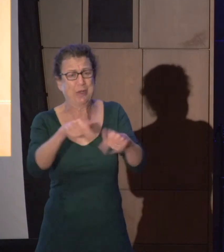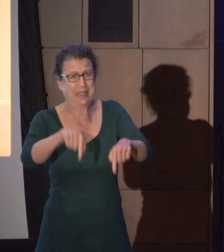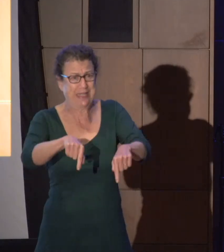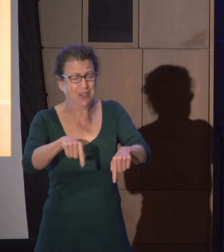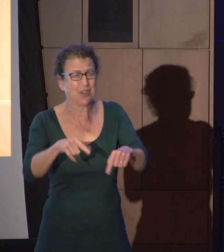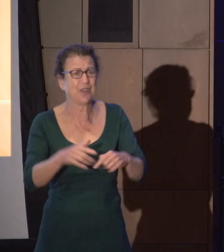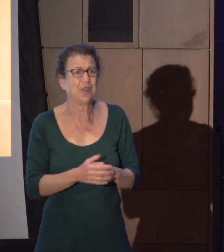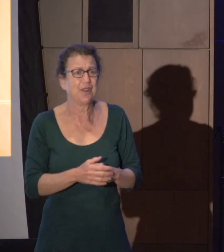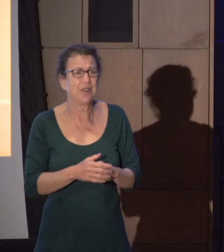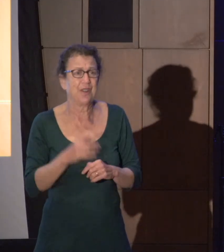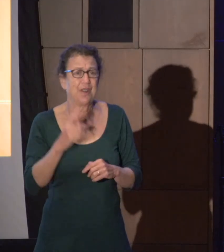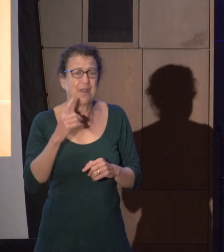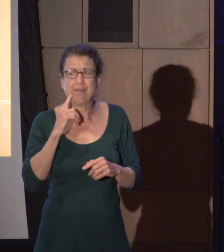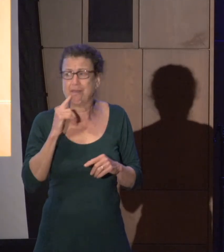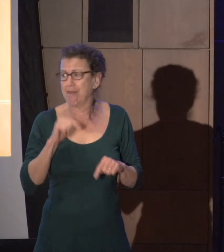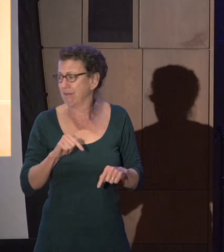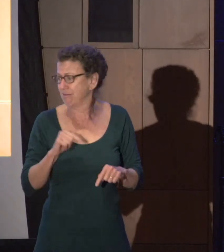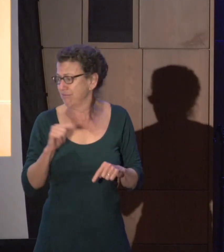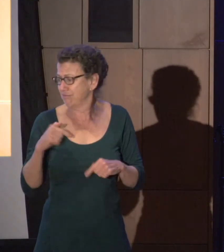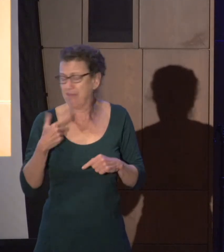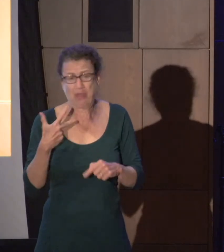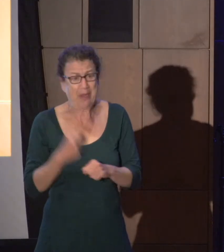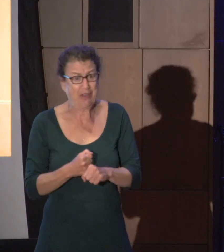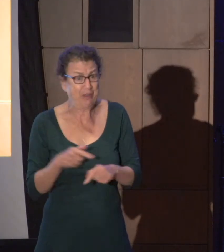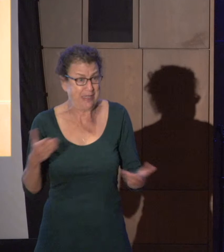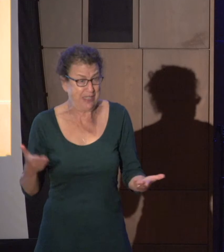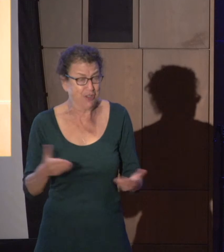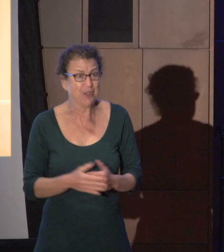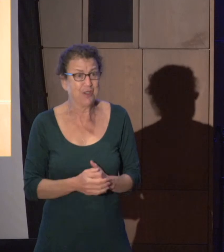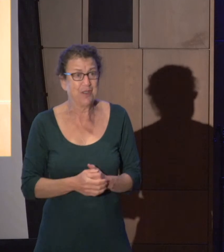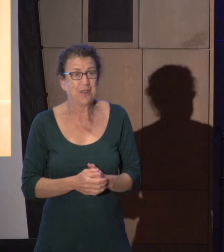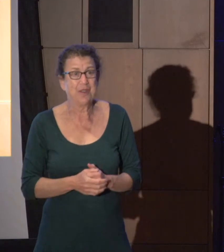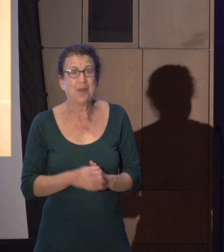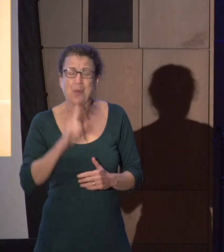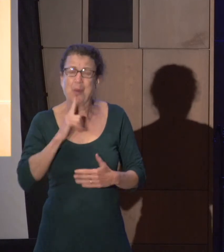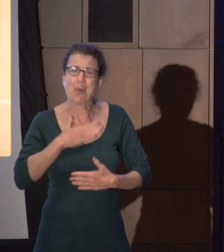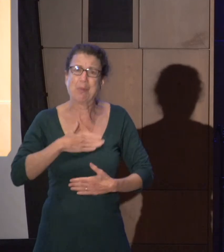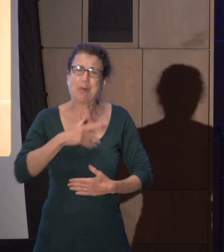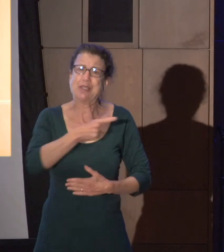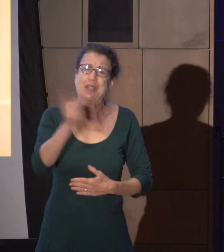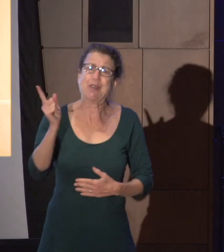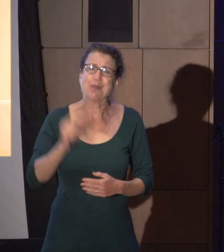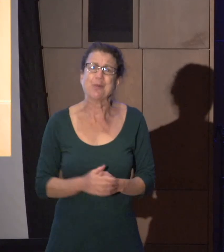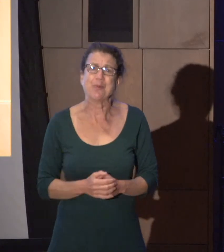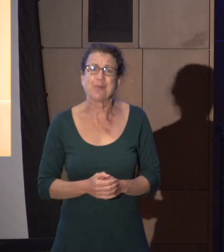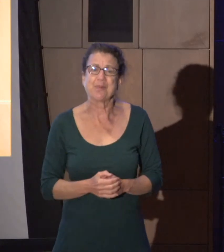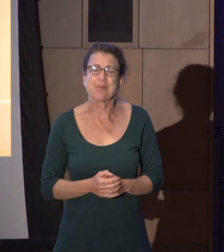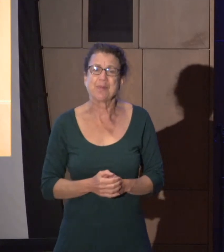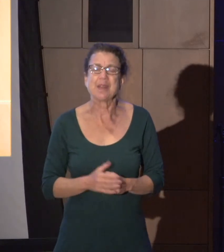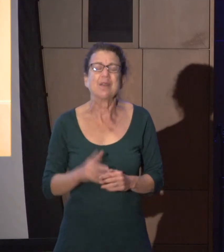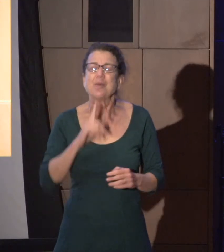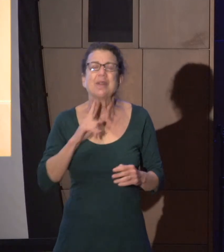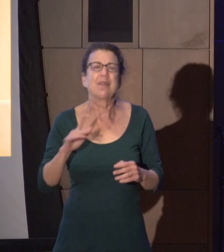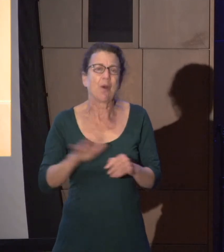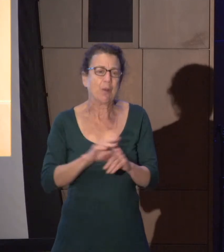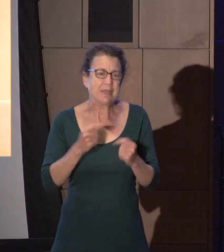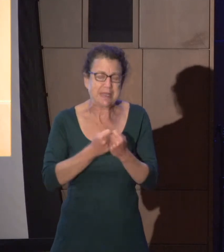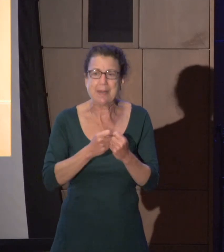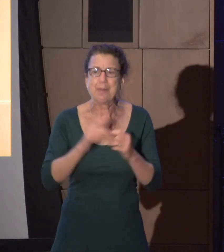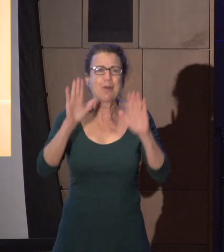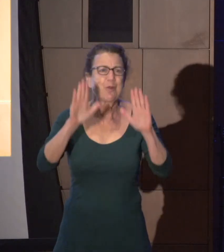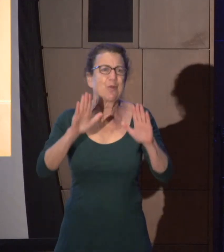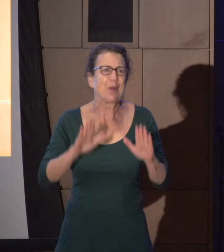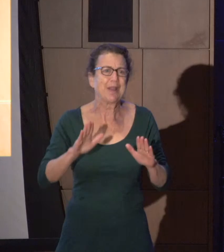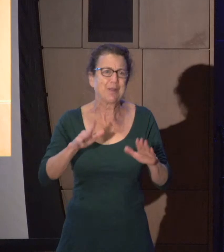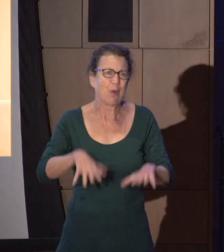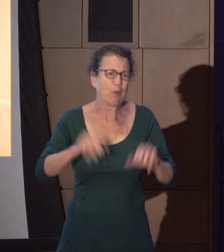Art in Manchester for these now past 3 years, and we are very appreciative and to the entire team here, and what great hosts